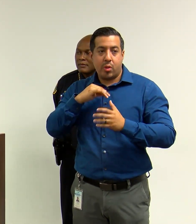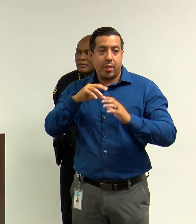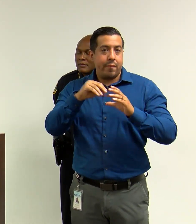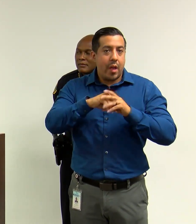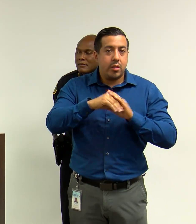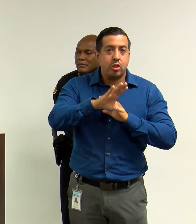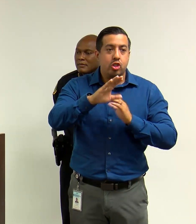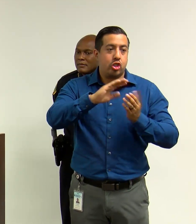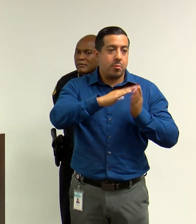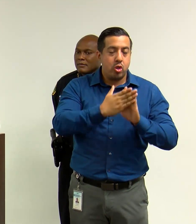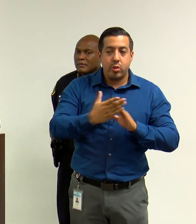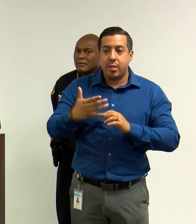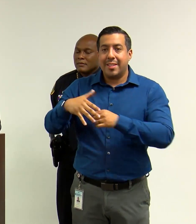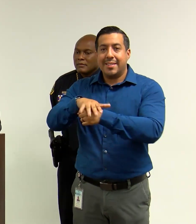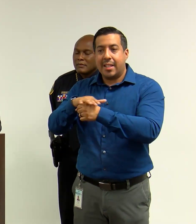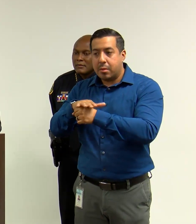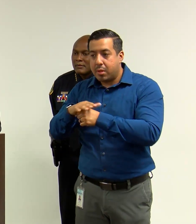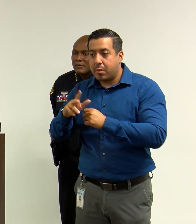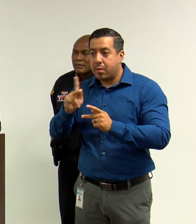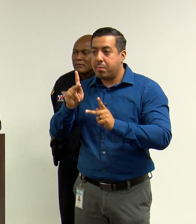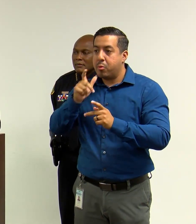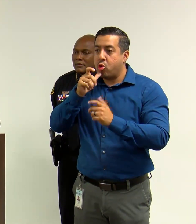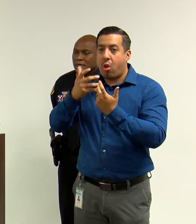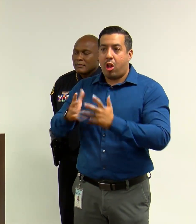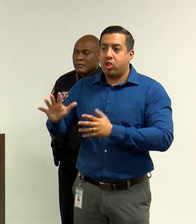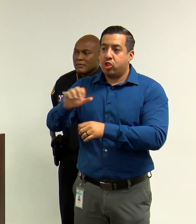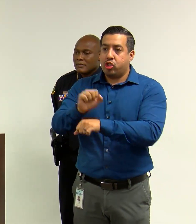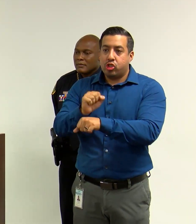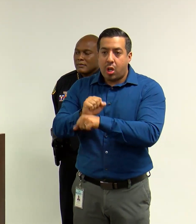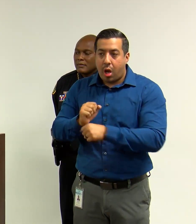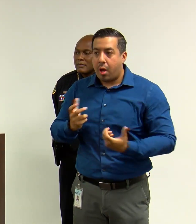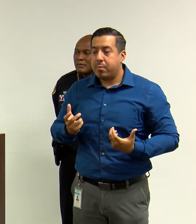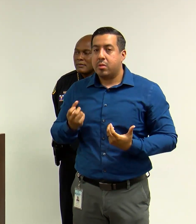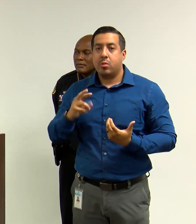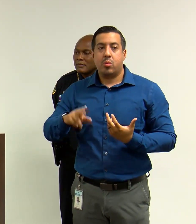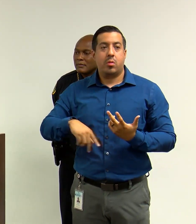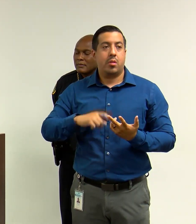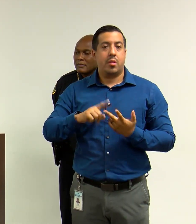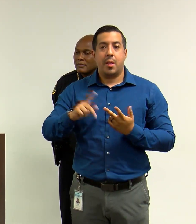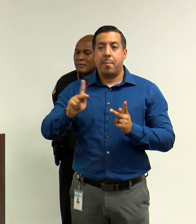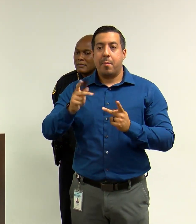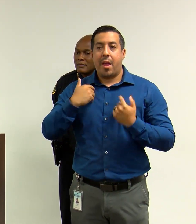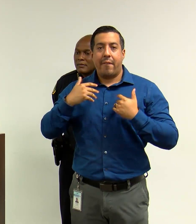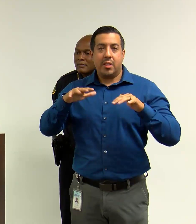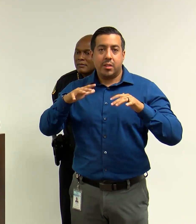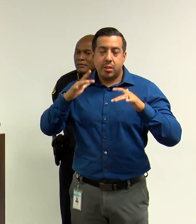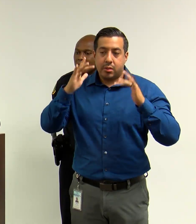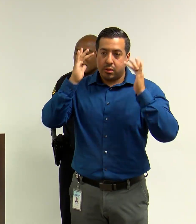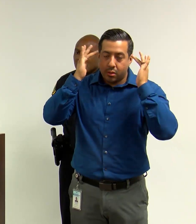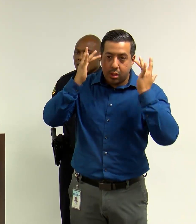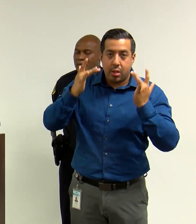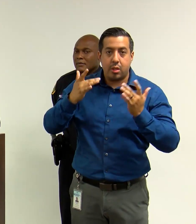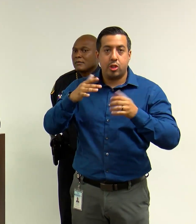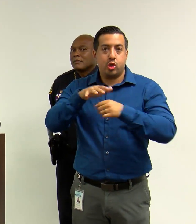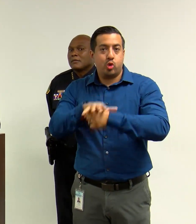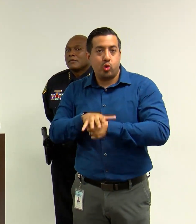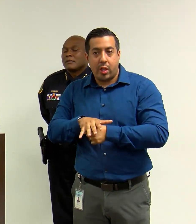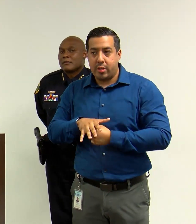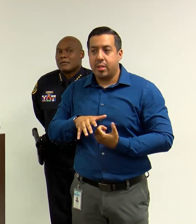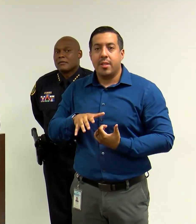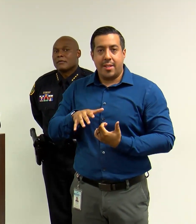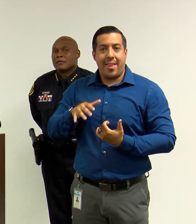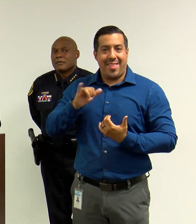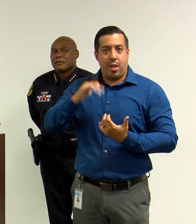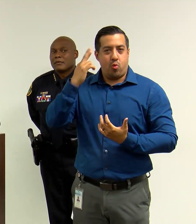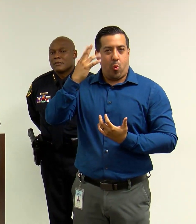in neighborhoods, dealing with people who have lost their jobs, dealing with people who are facing anxiety and stress. That's one of the reasons why,